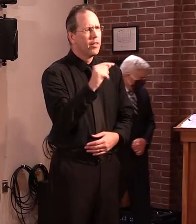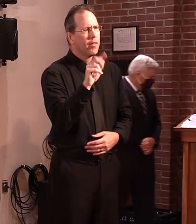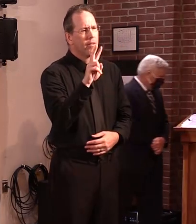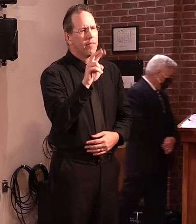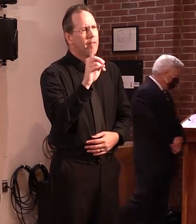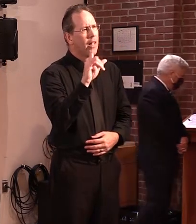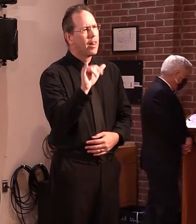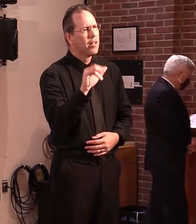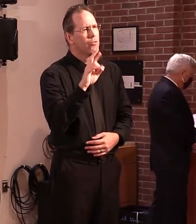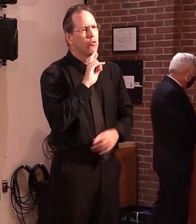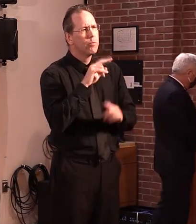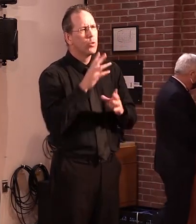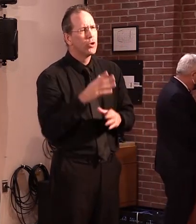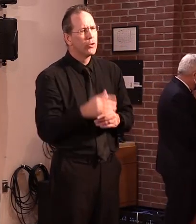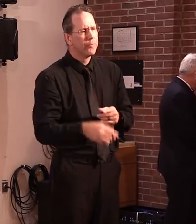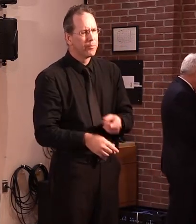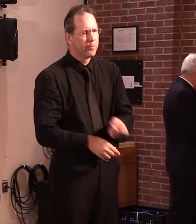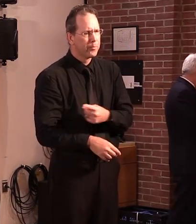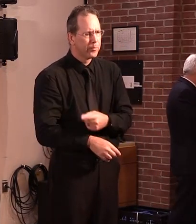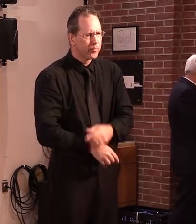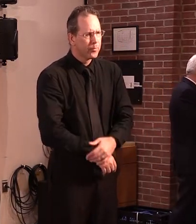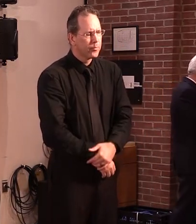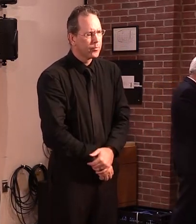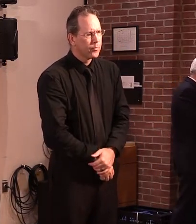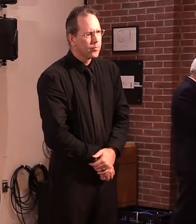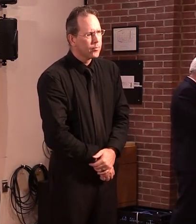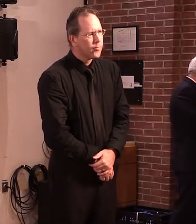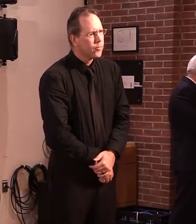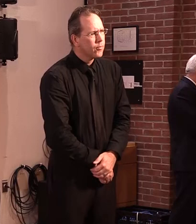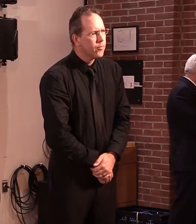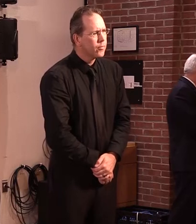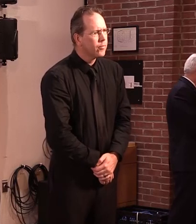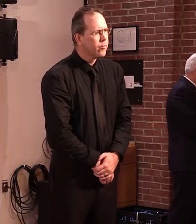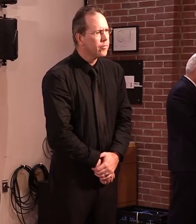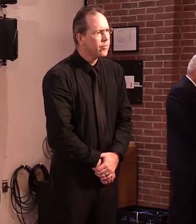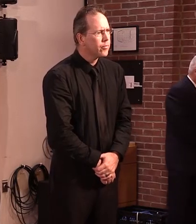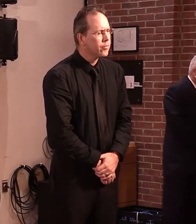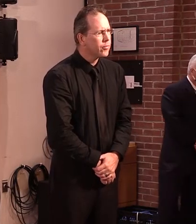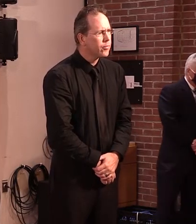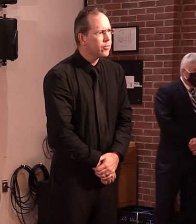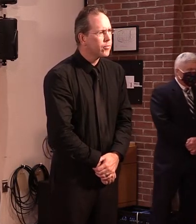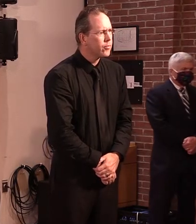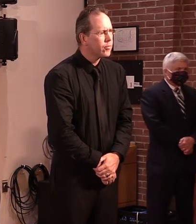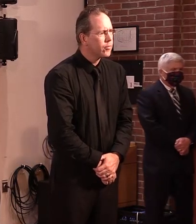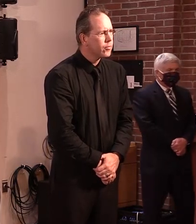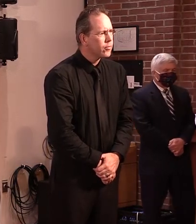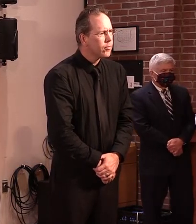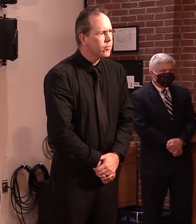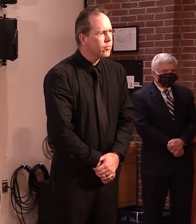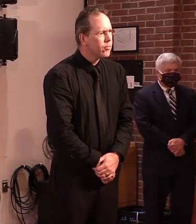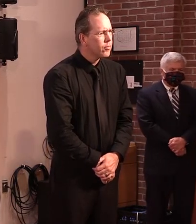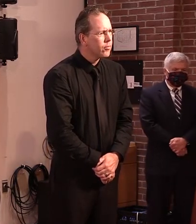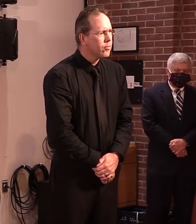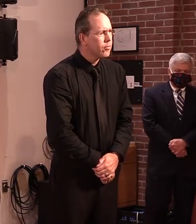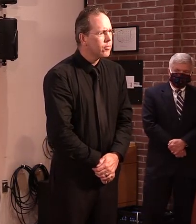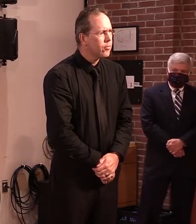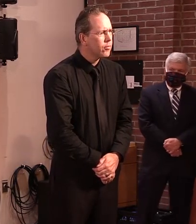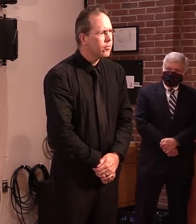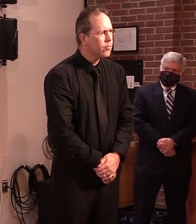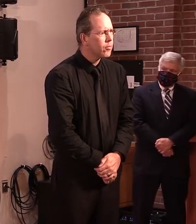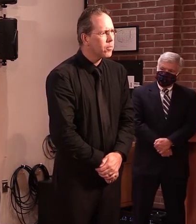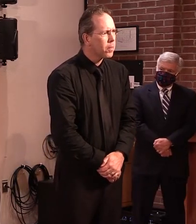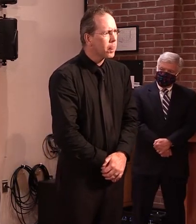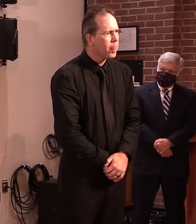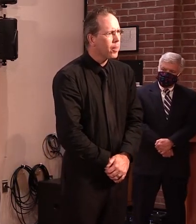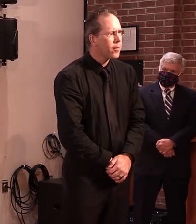call. My questions are both about the related to masking. And at the CrossFit Brook Middle School outbreak, Dr.